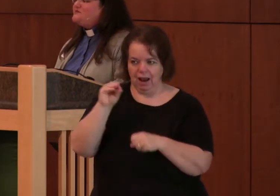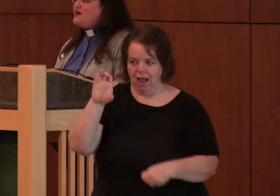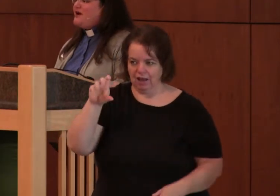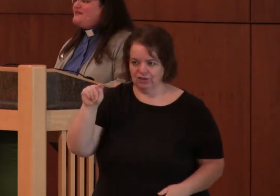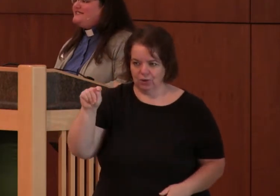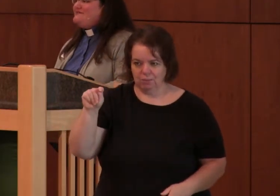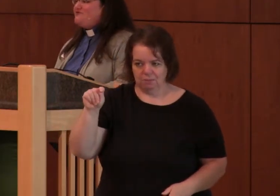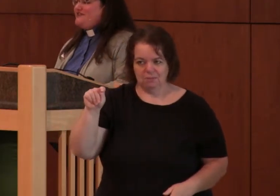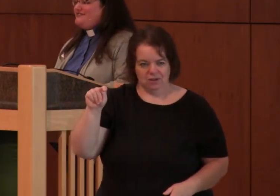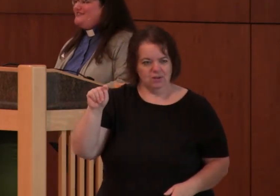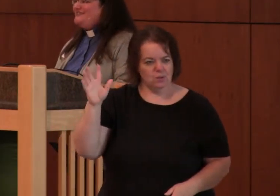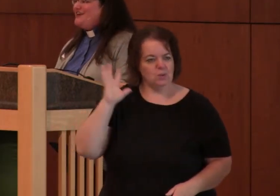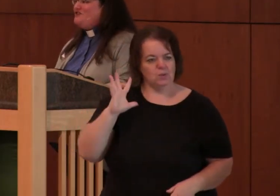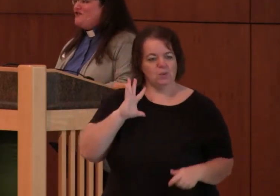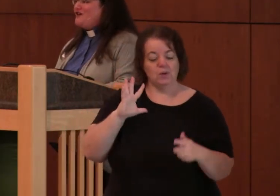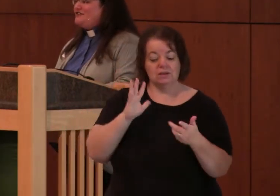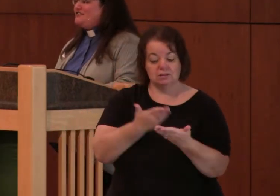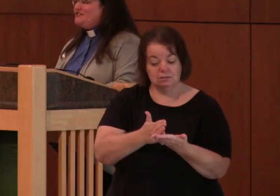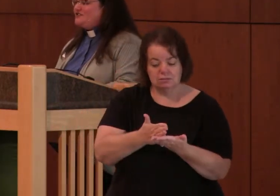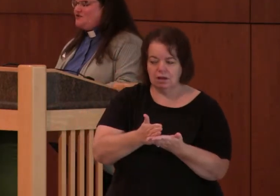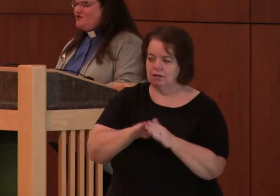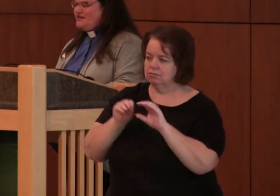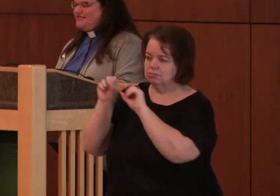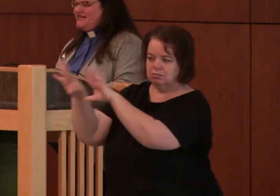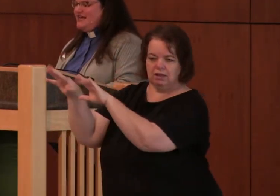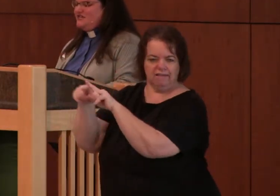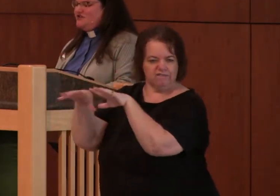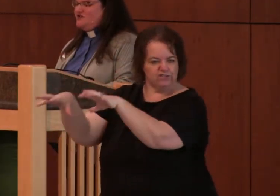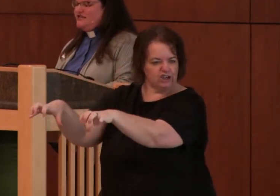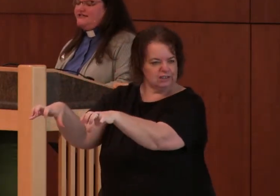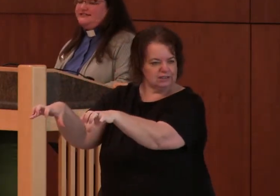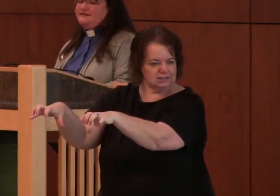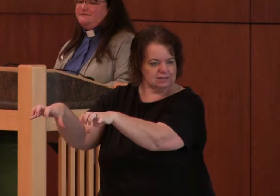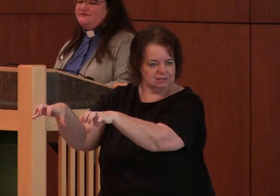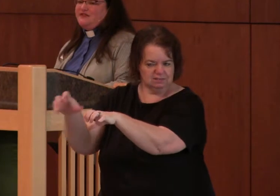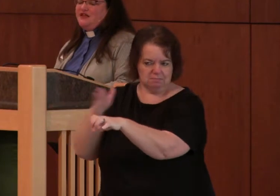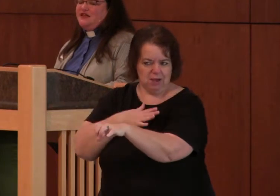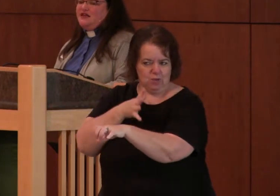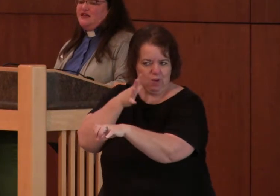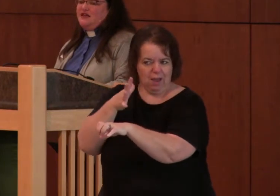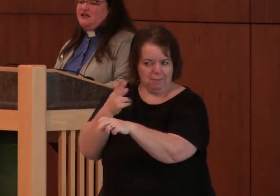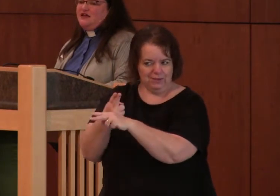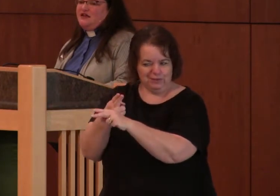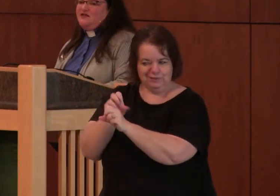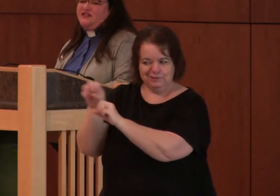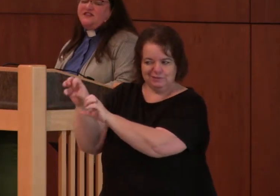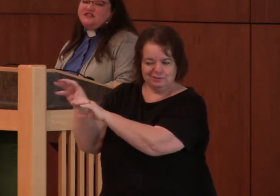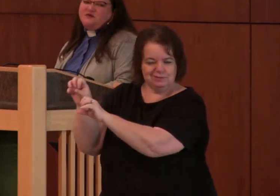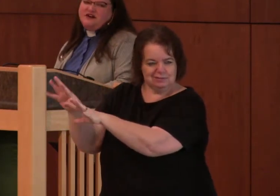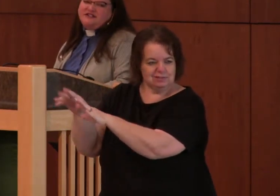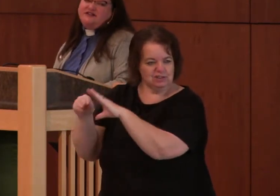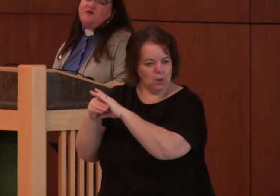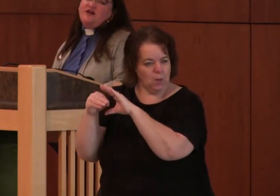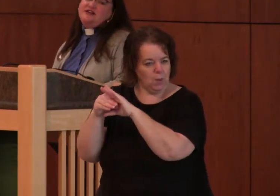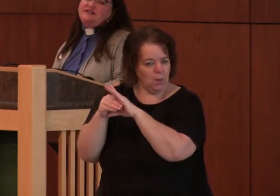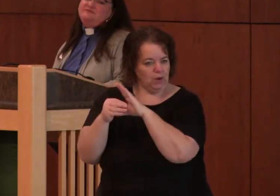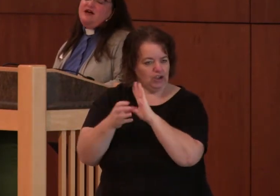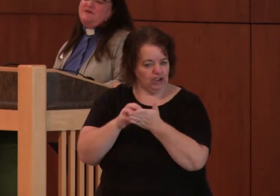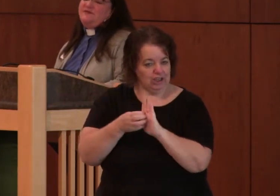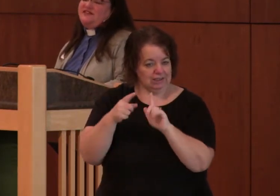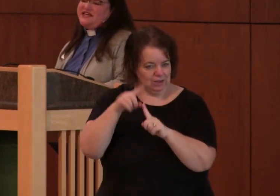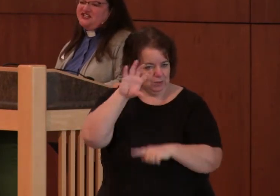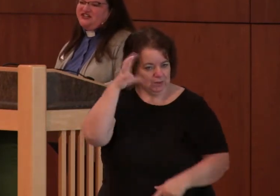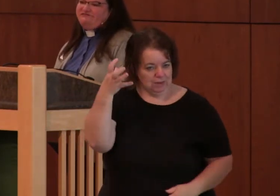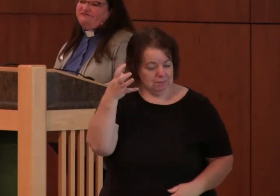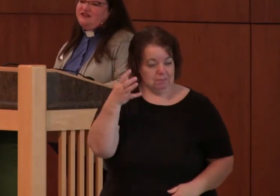We used to use my grandma's deep freeze in order to store said cookies. The way that this worked was